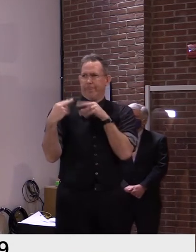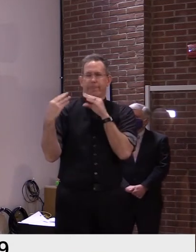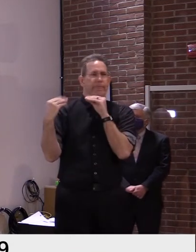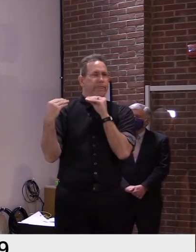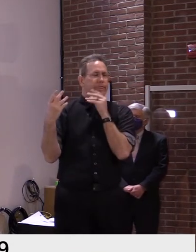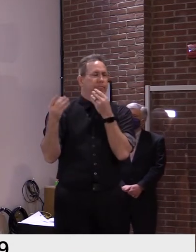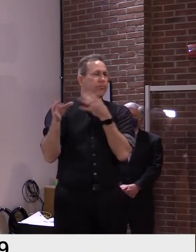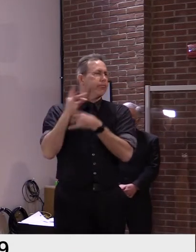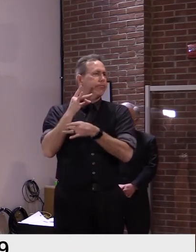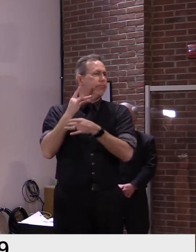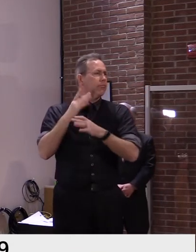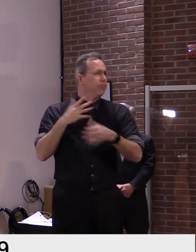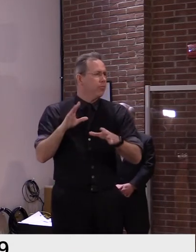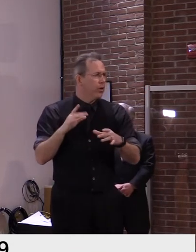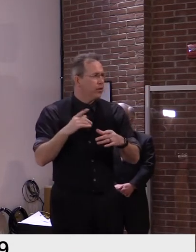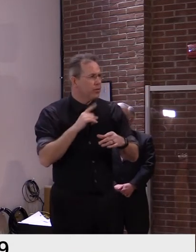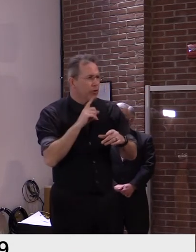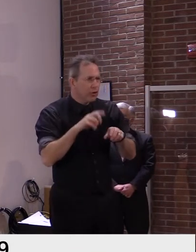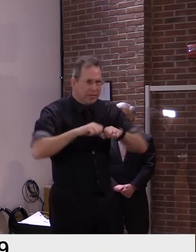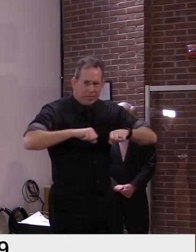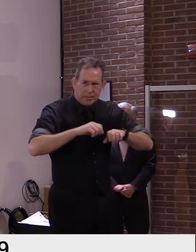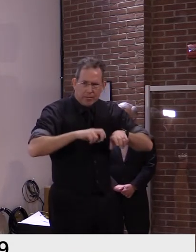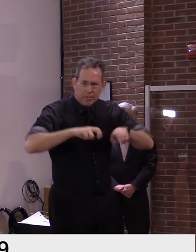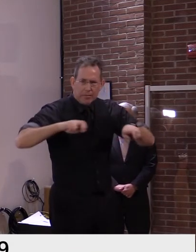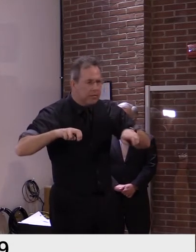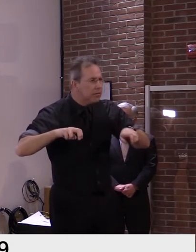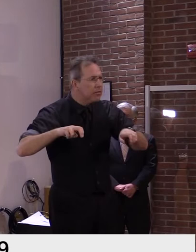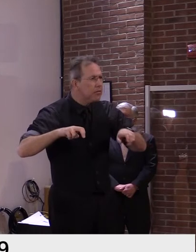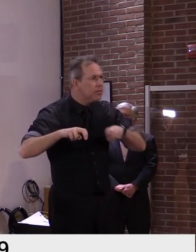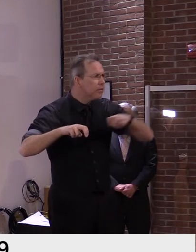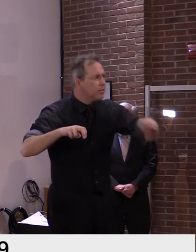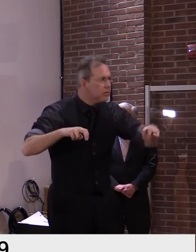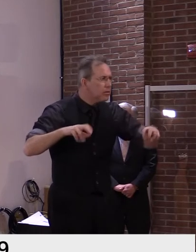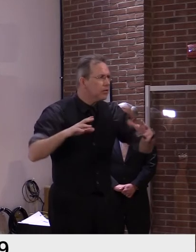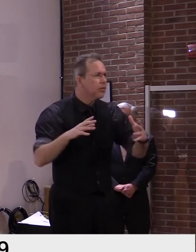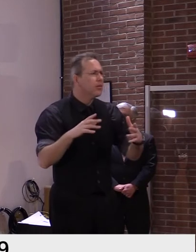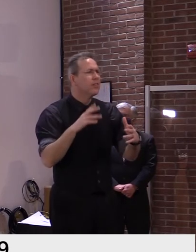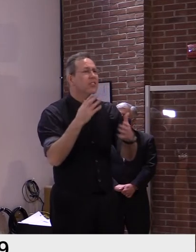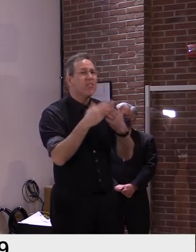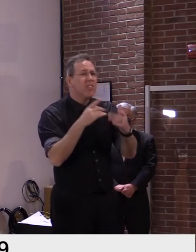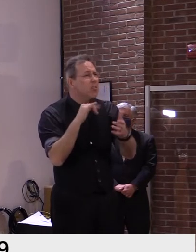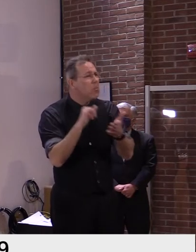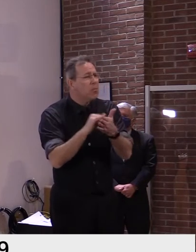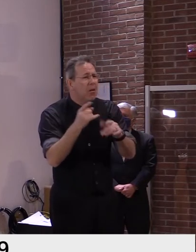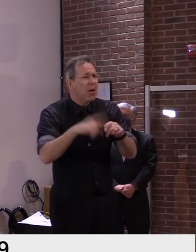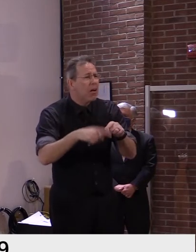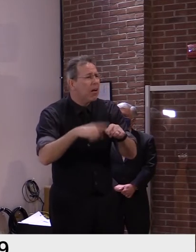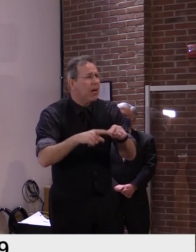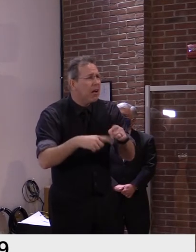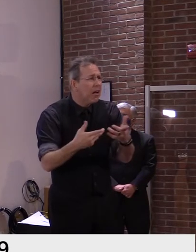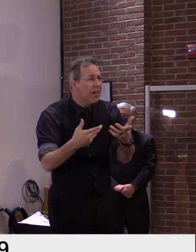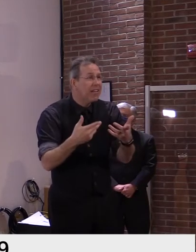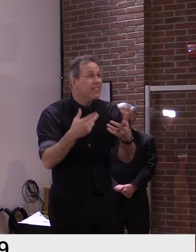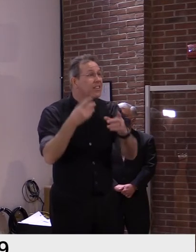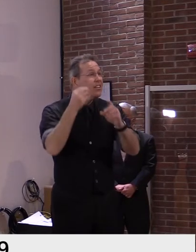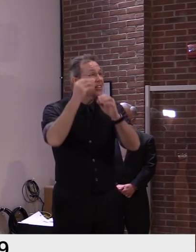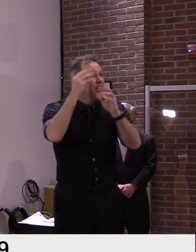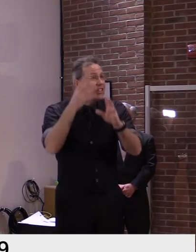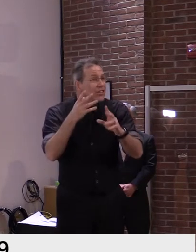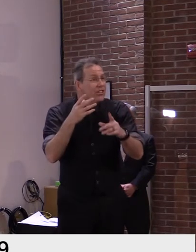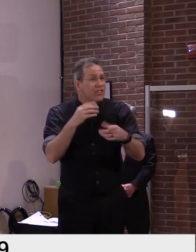if it's achievable. But if you can't, make sure there's 6-foot distance between the students and teachers. That's number